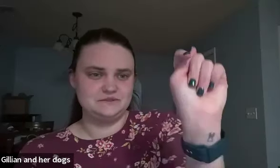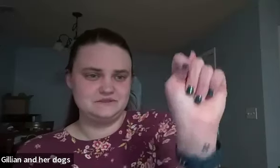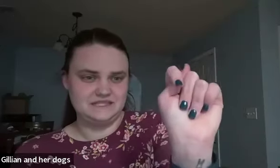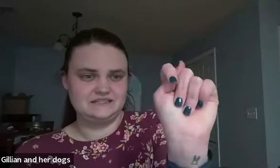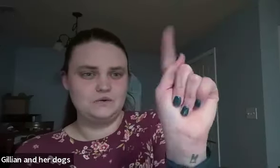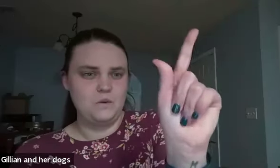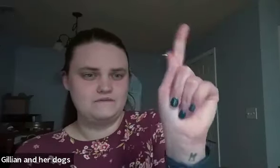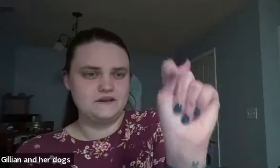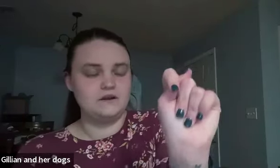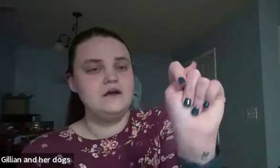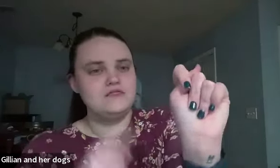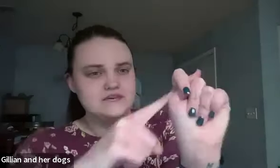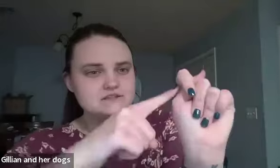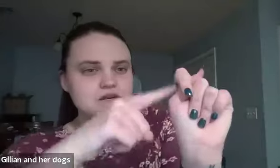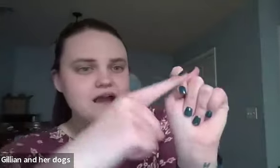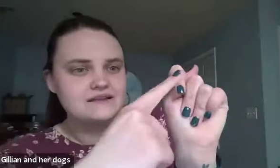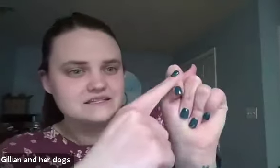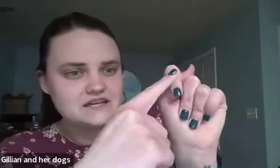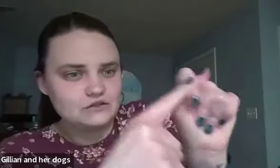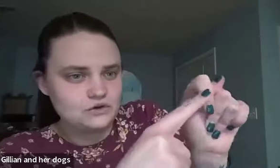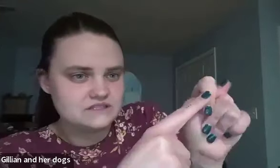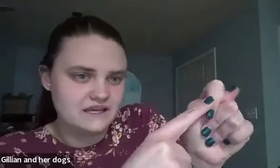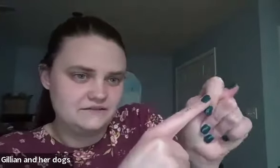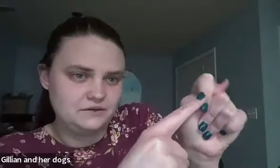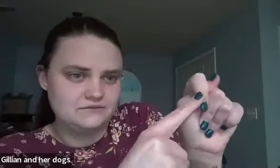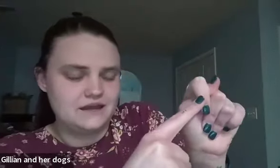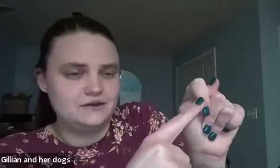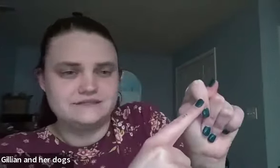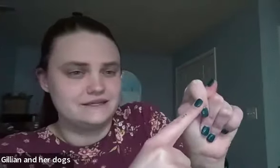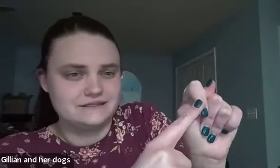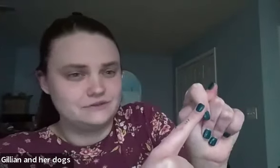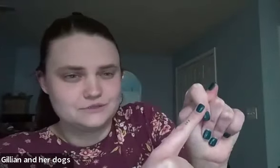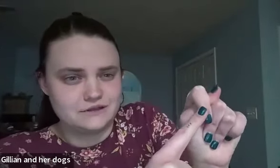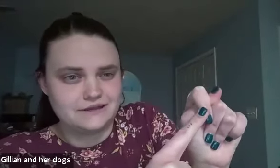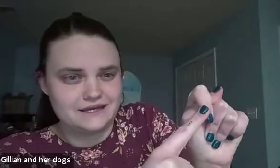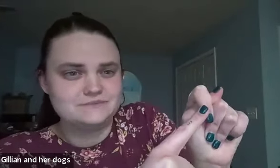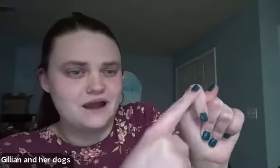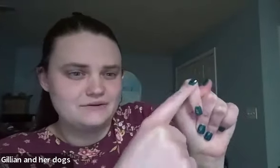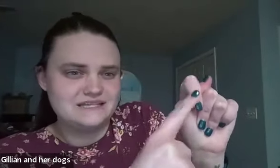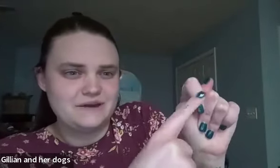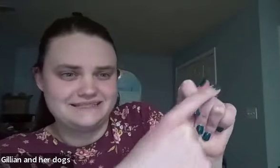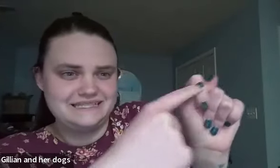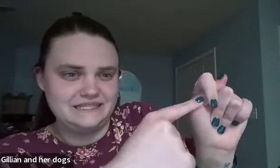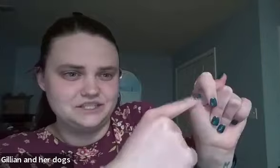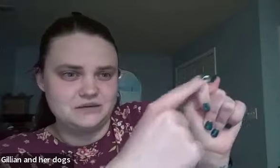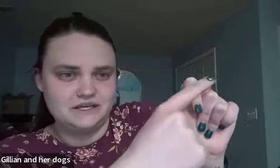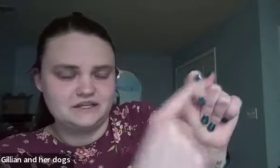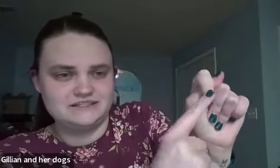So T is the 1 finger. This one, I like to think it looks like I know this doesn't, it looks more like an X, but I always think about a T shape. It's